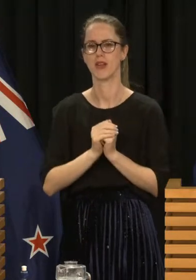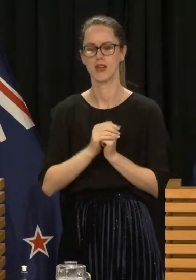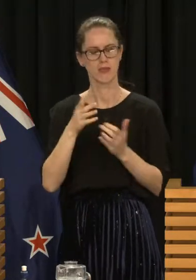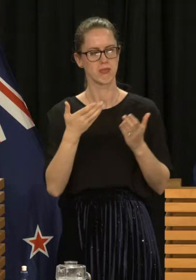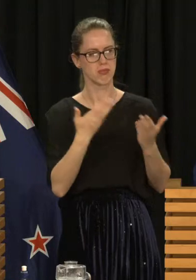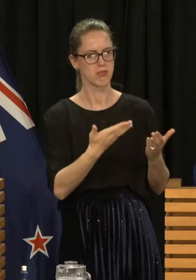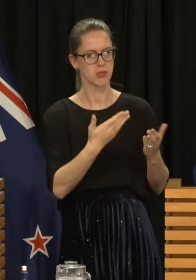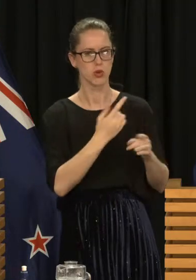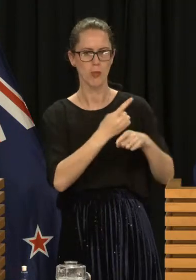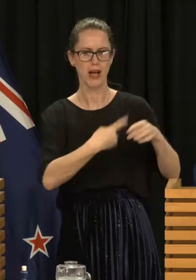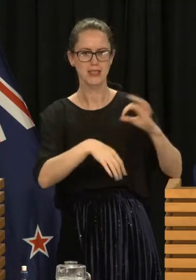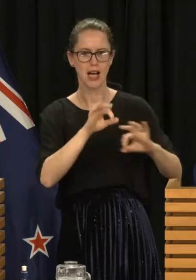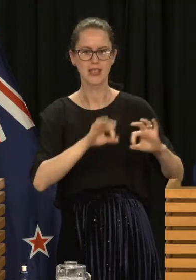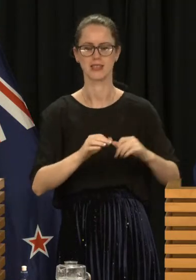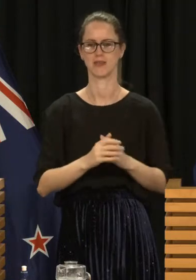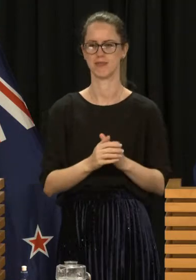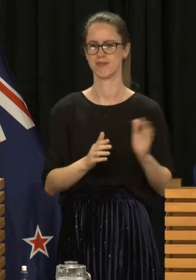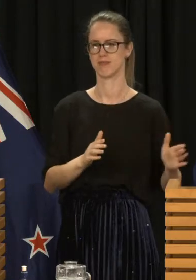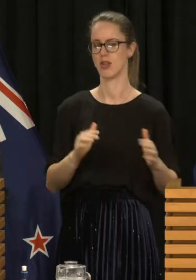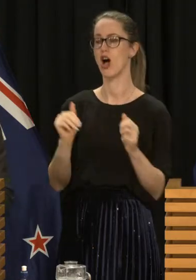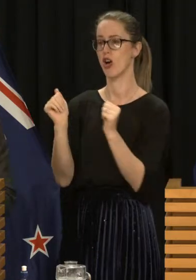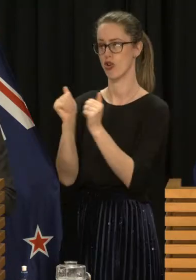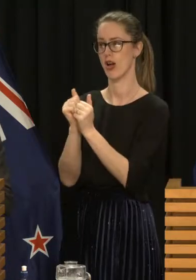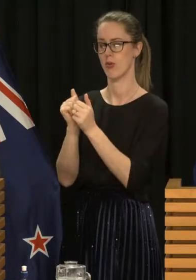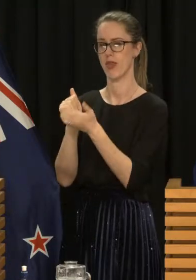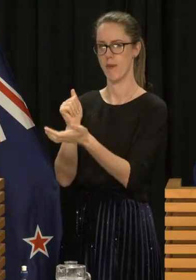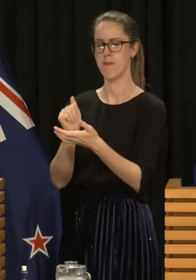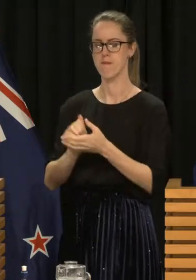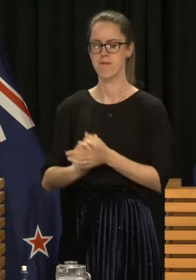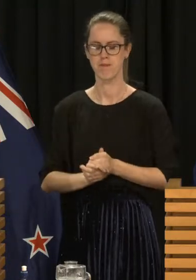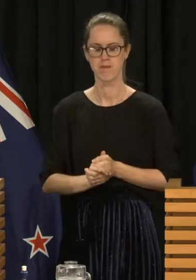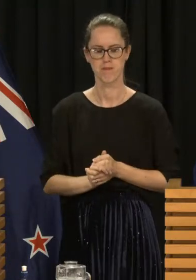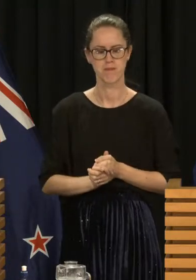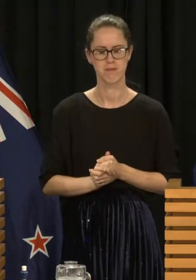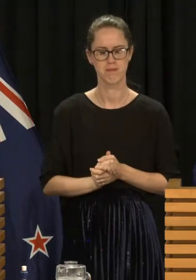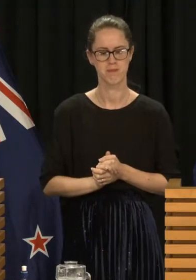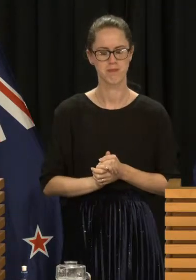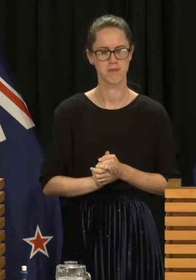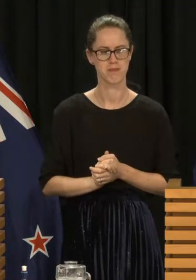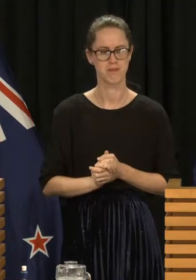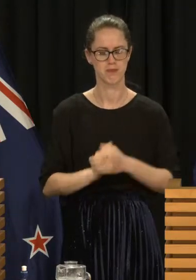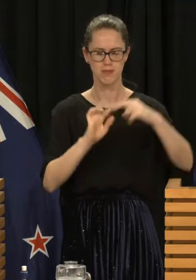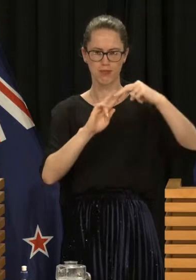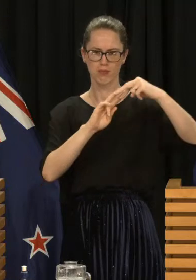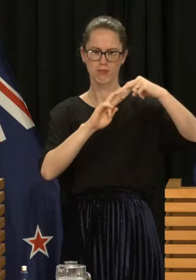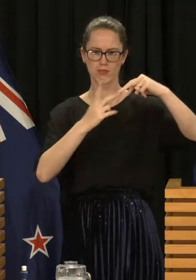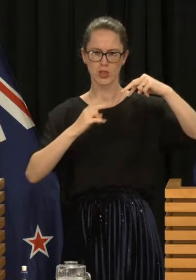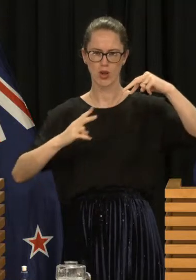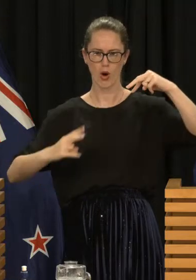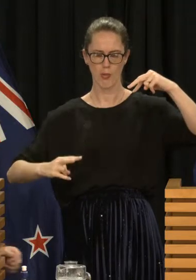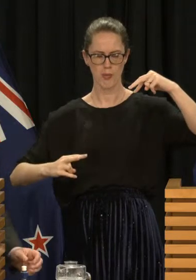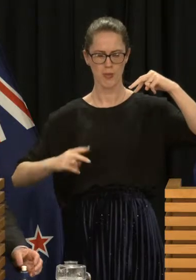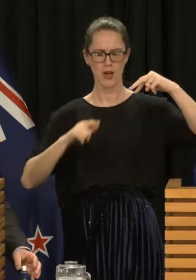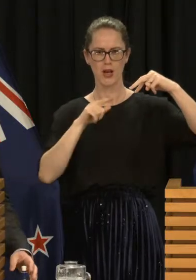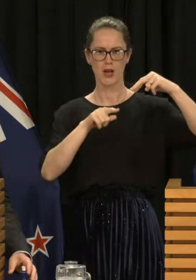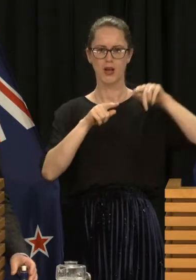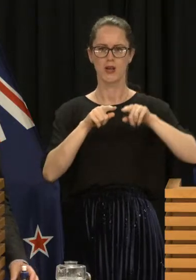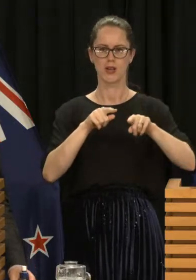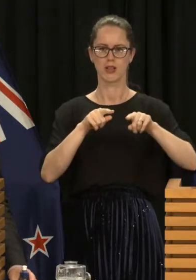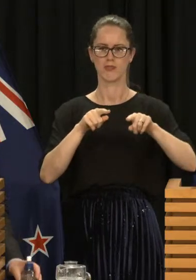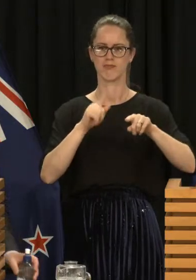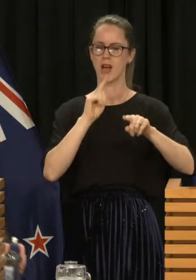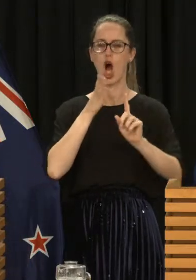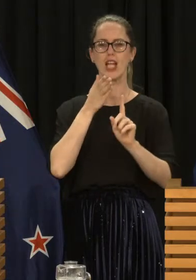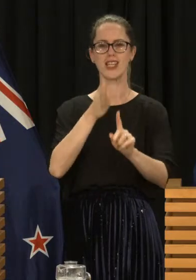let you speak to the science. No, I agree with the Minister's comments. The genomic sequencing have been reported as